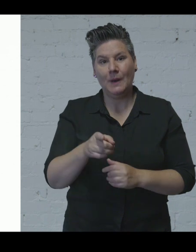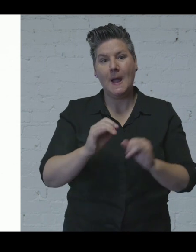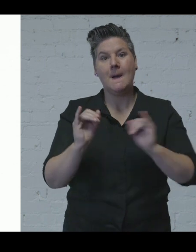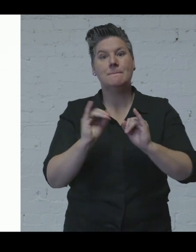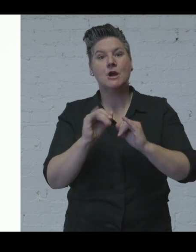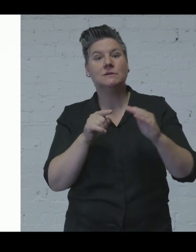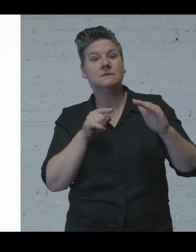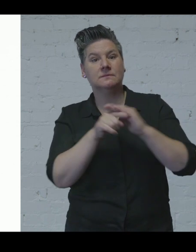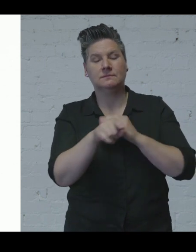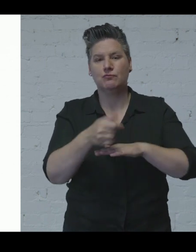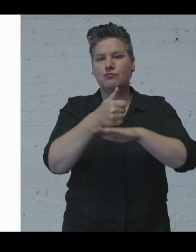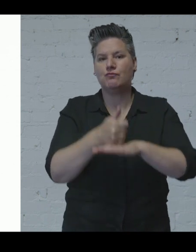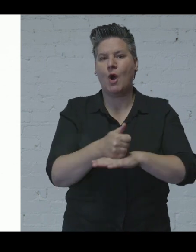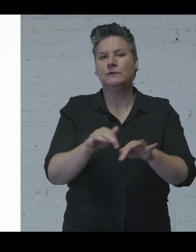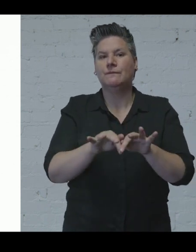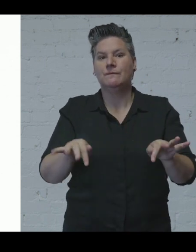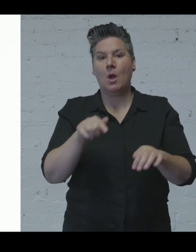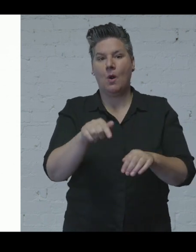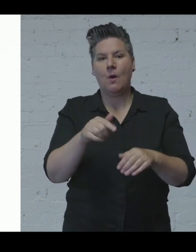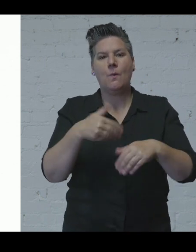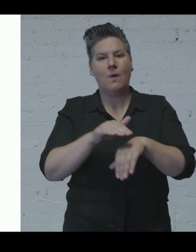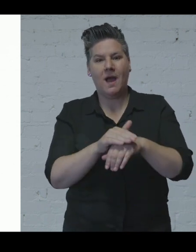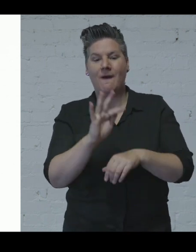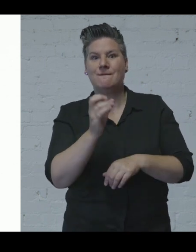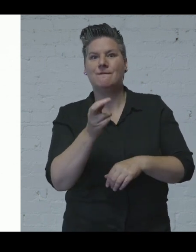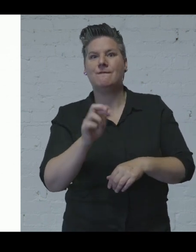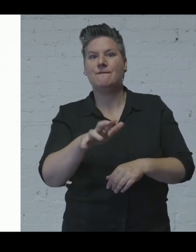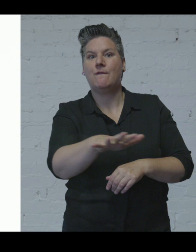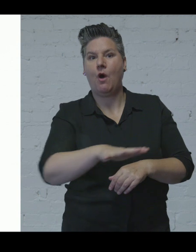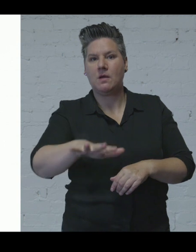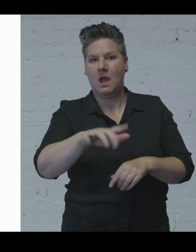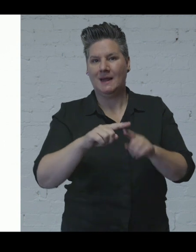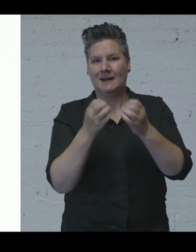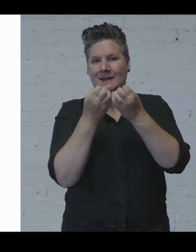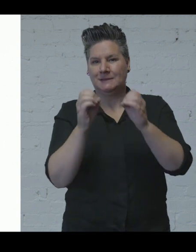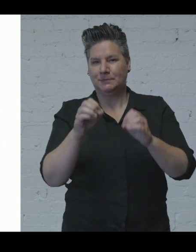The emergency exits on the ground floor are located in the foyer and the exhibition areas.